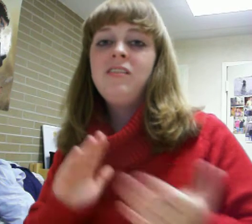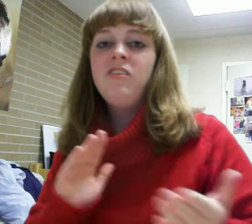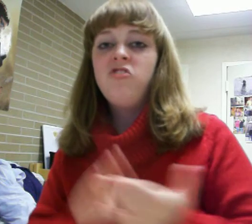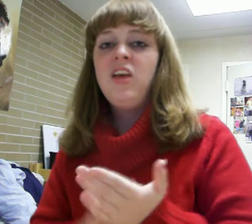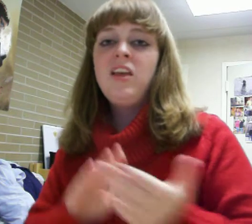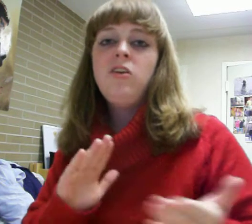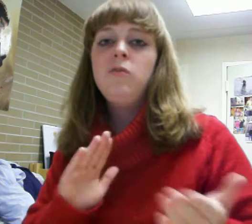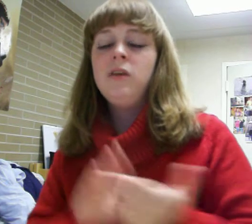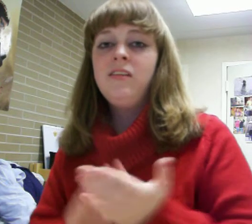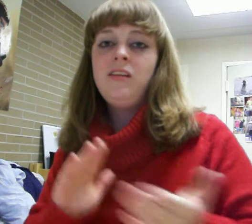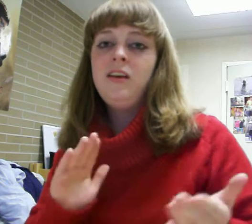ingenuity